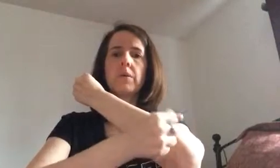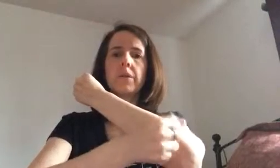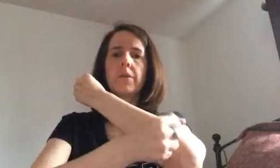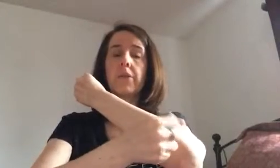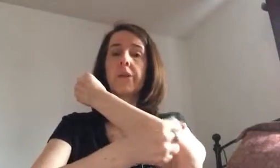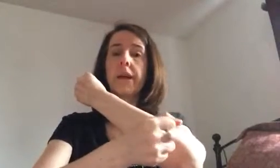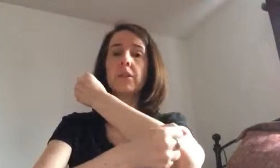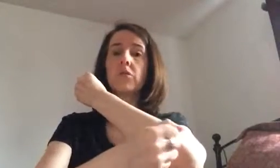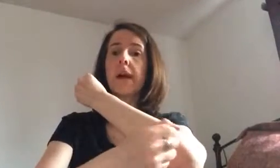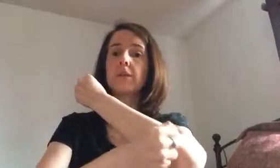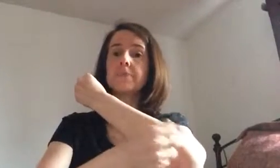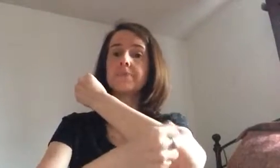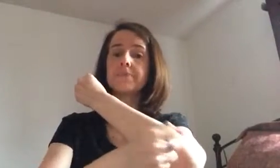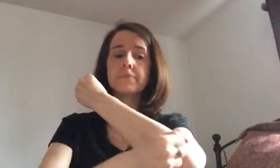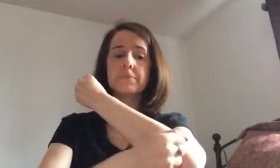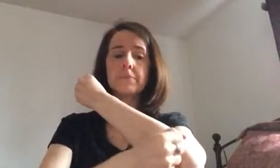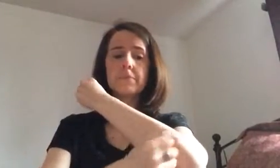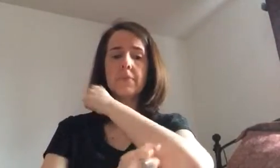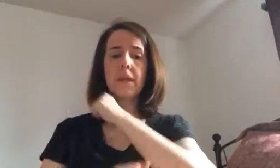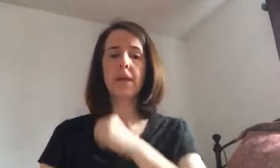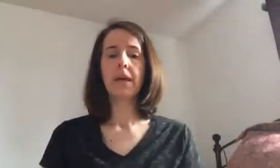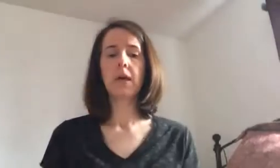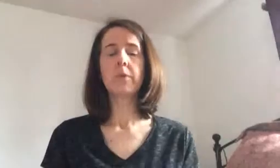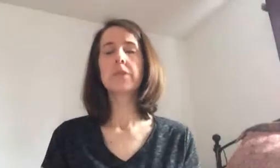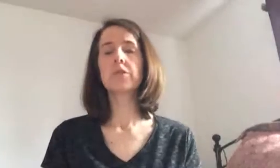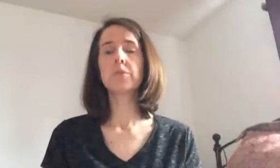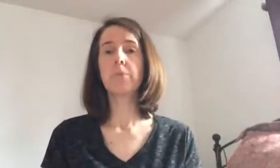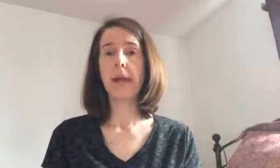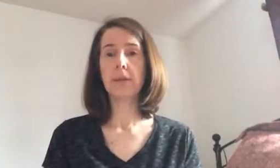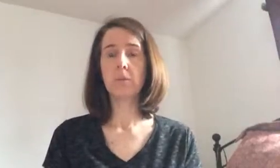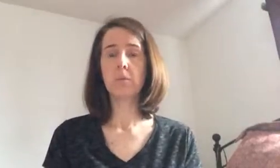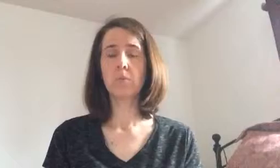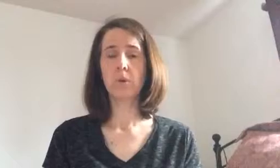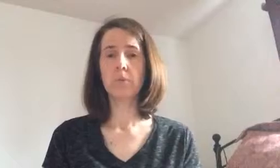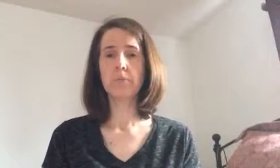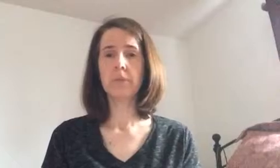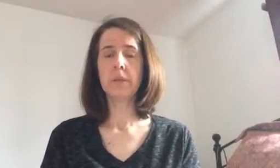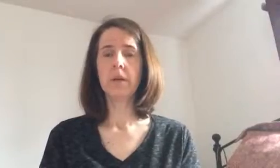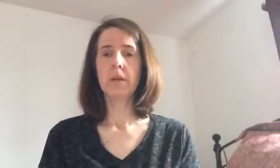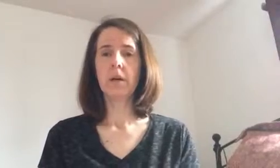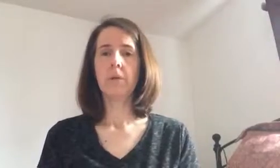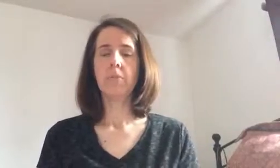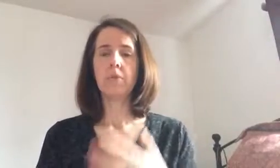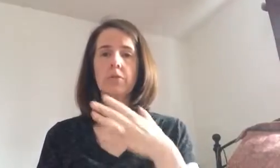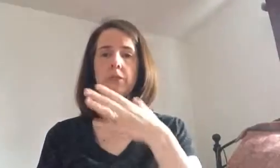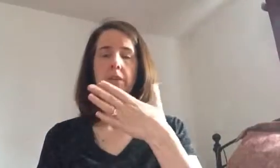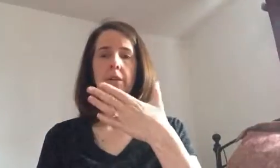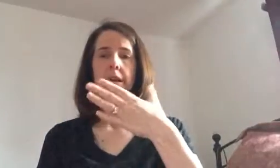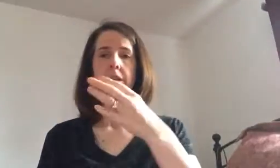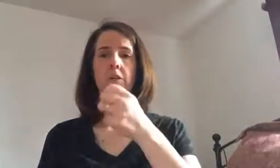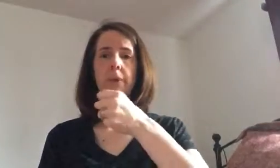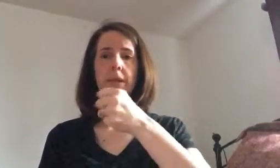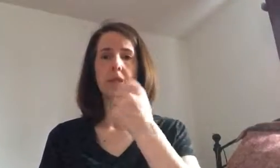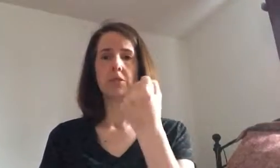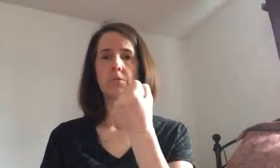with your other hand. Cracker. And we learned bread or roll. You take your hand and you make it into